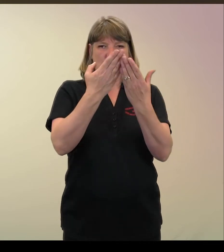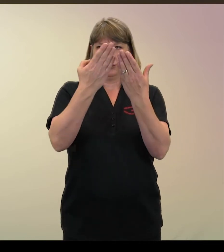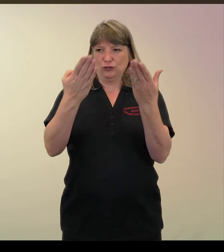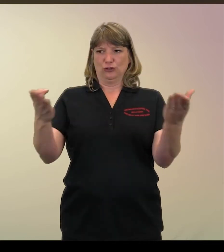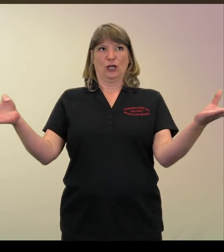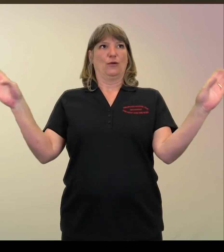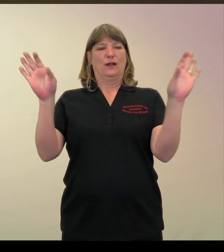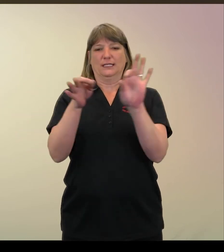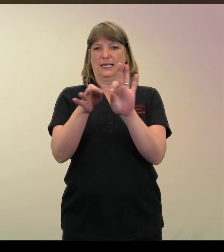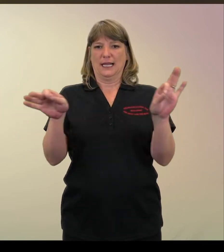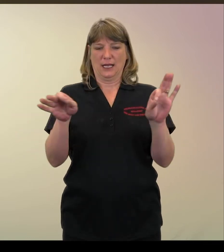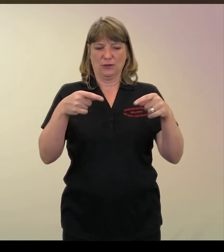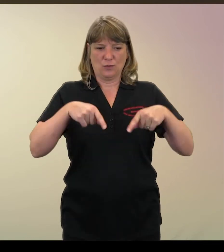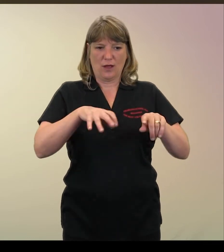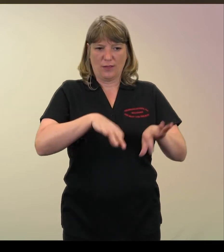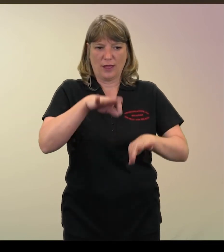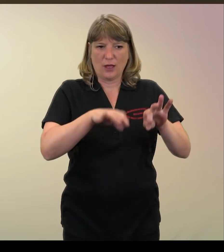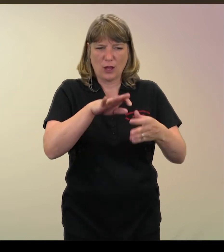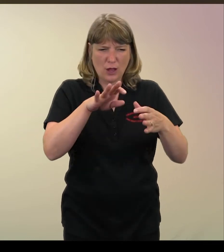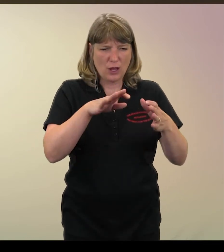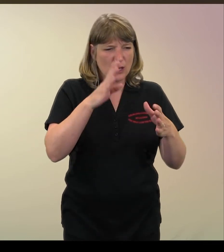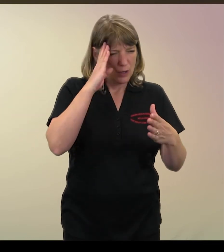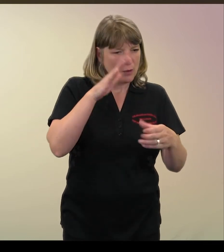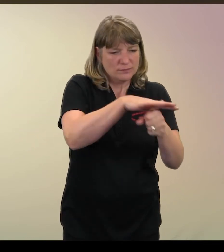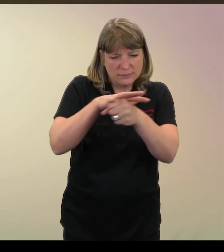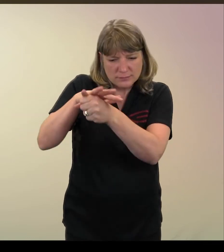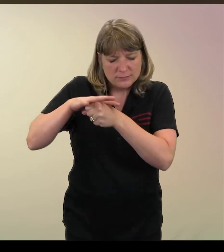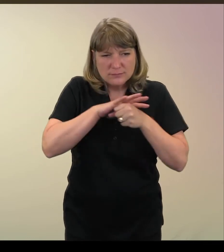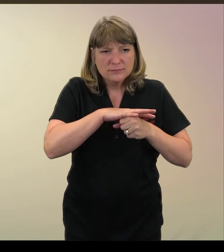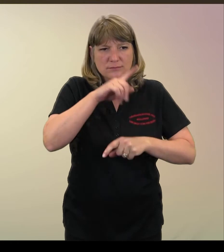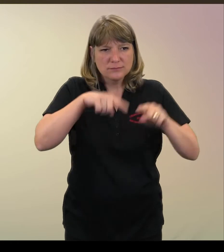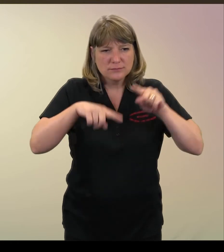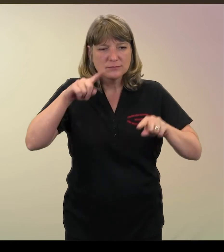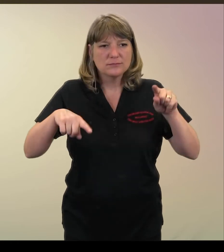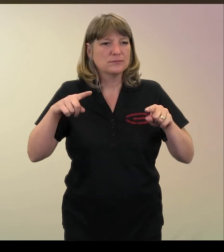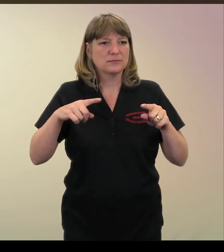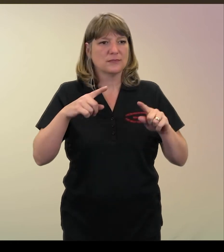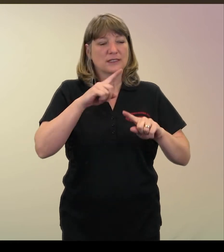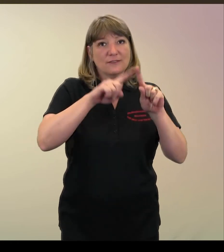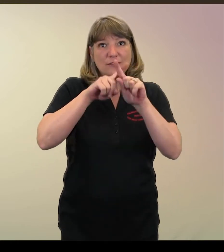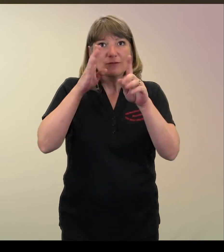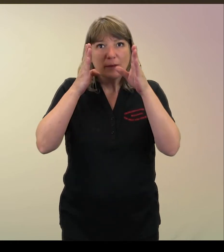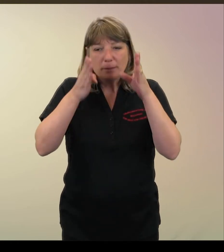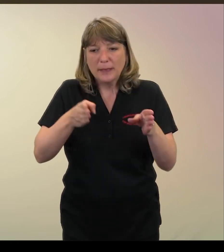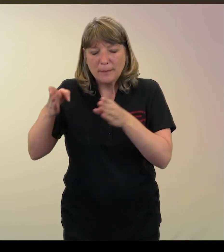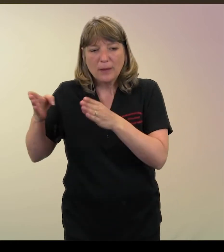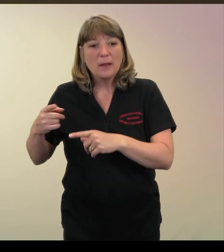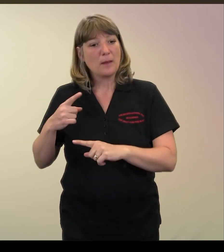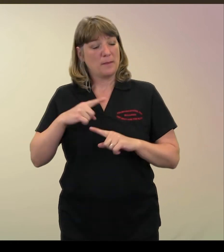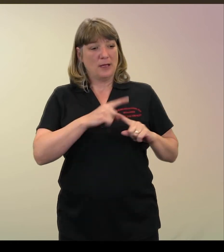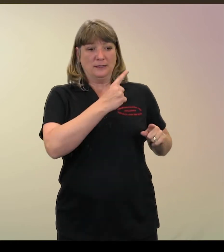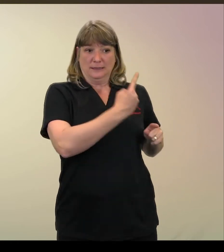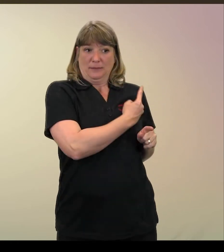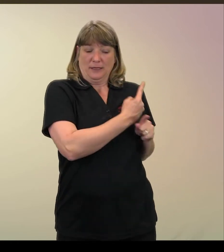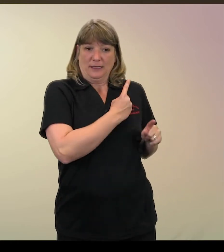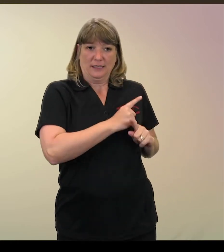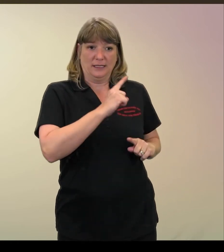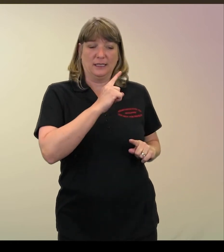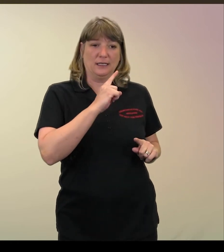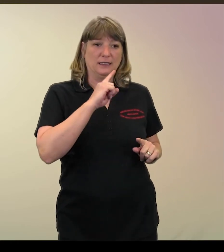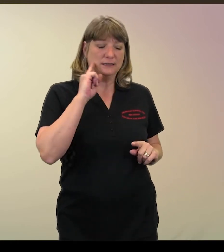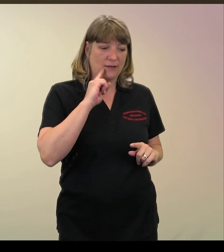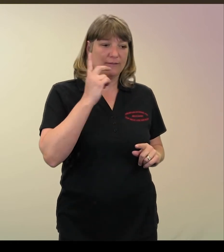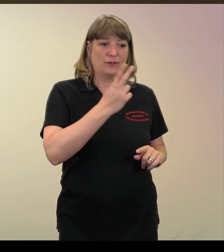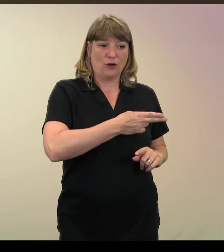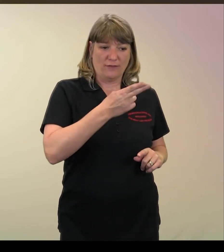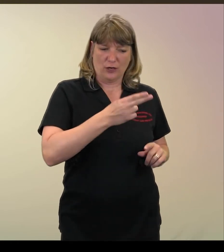difficulty generalizing the language as they're learning it across different contexts and across different people. Whereas for typically developing